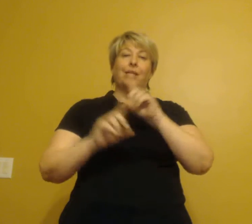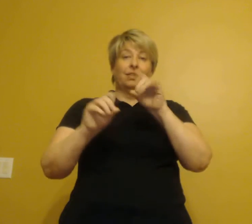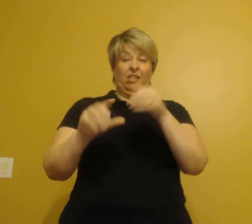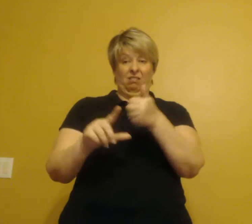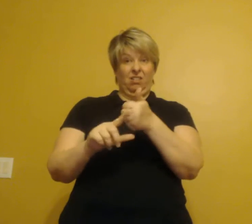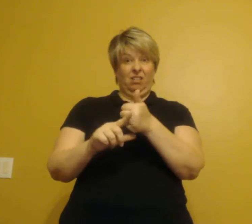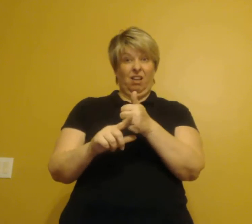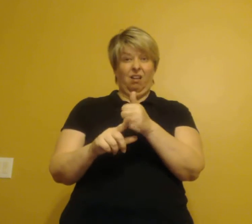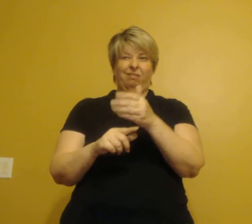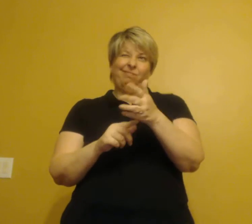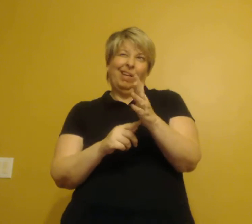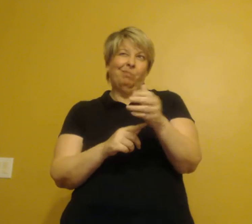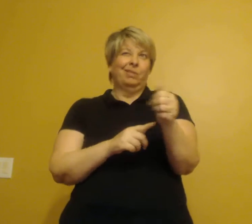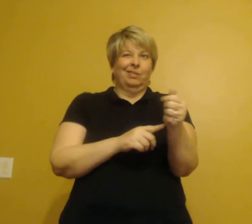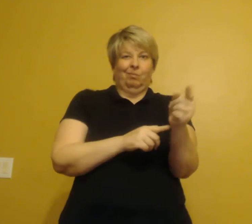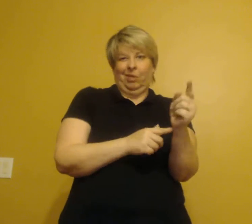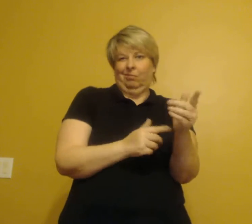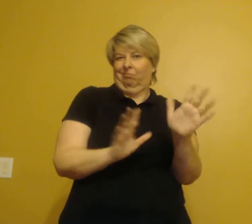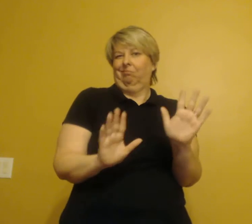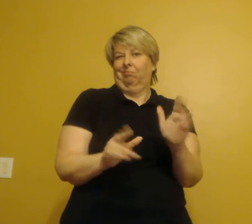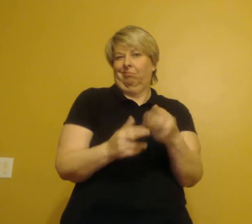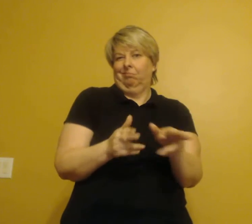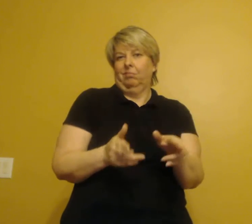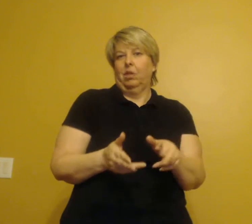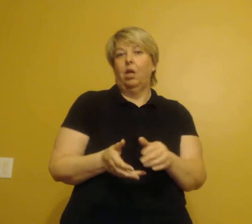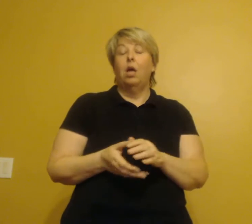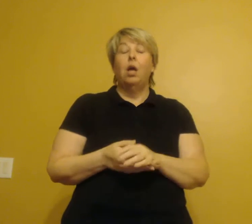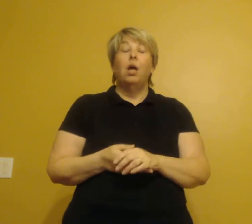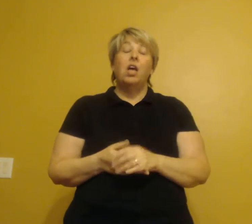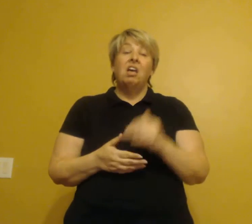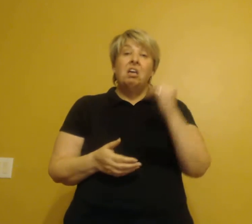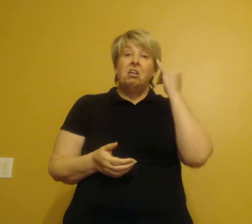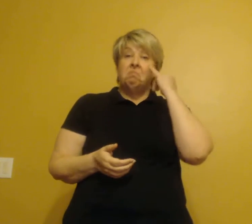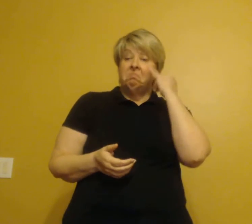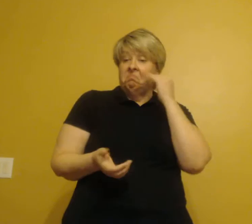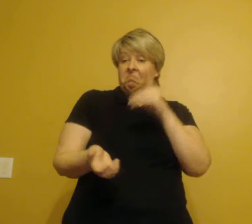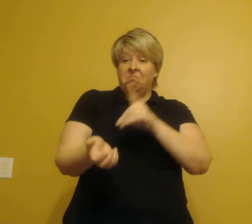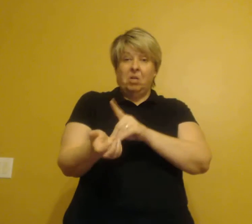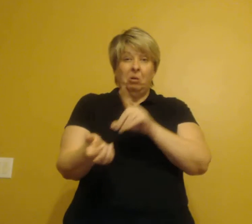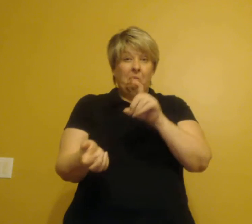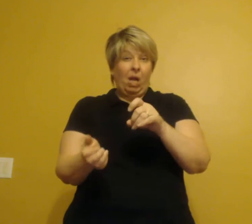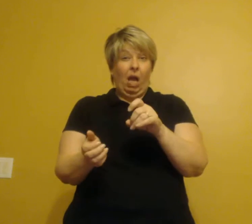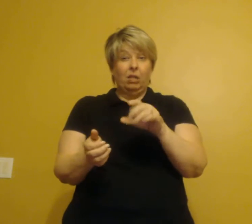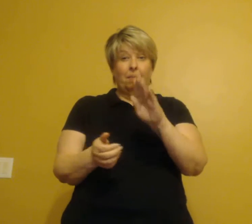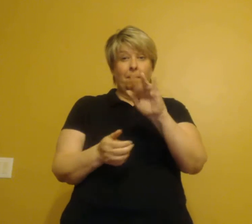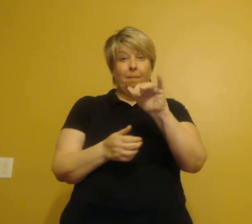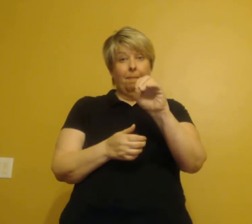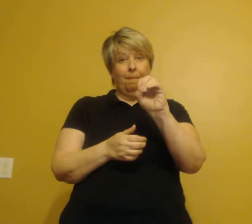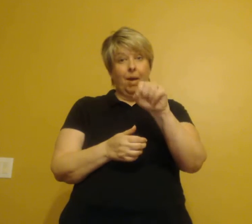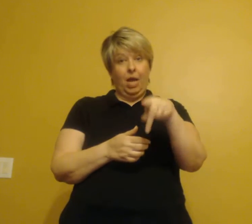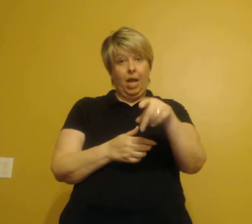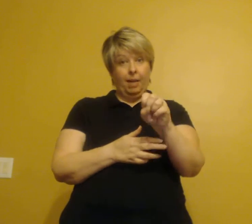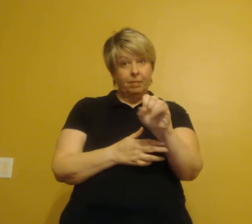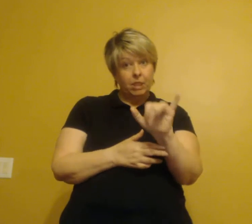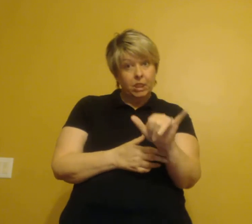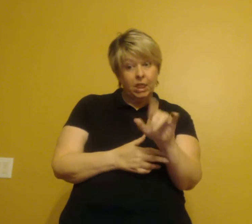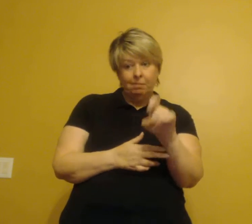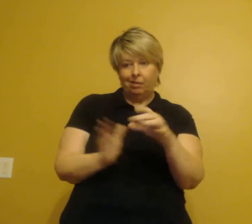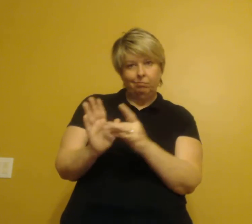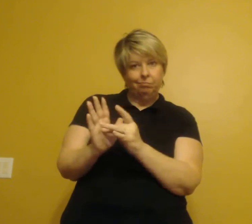5 and 10 minutes. And if the doctor takes any biopsies, if he gets in your esophagus or stomach, sees some